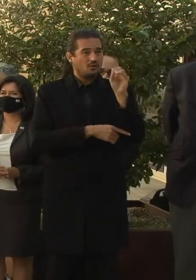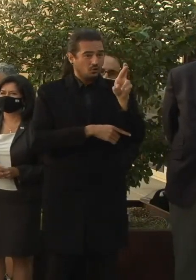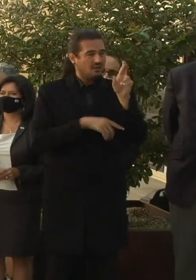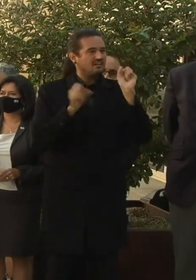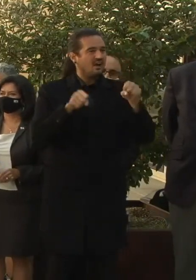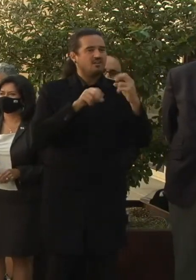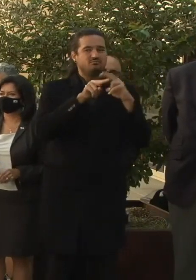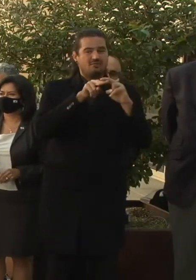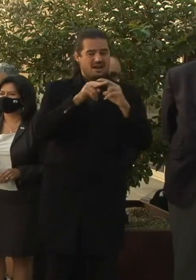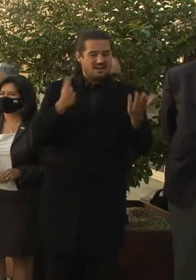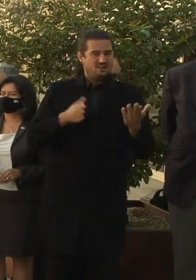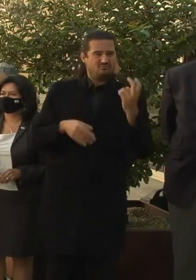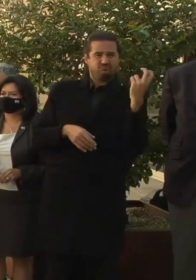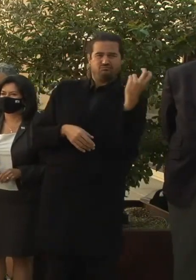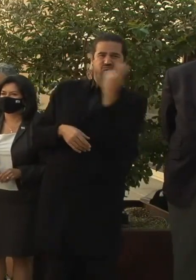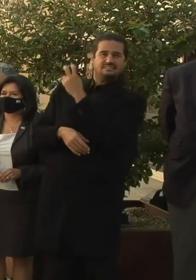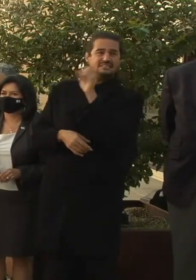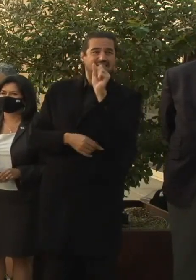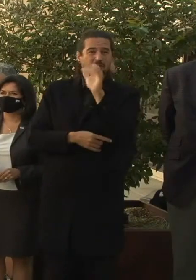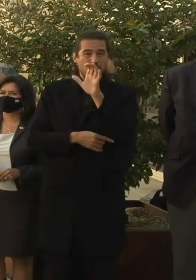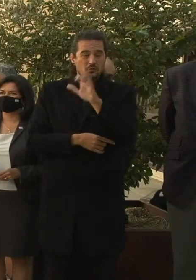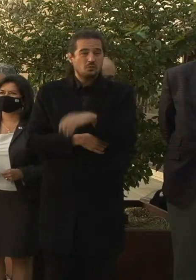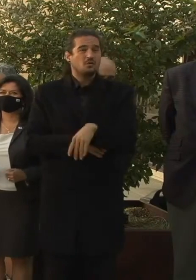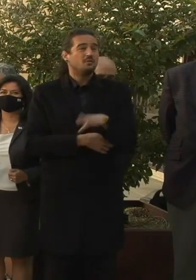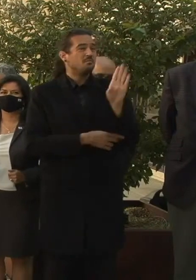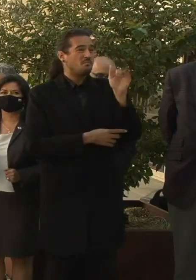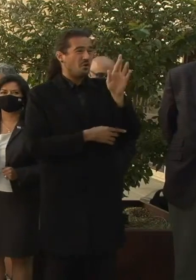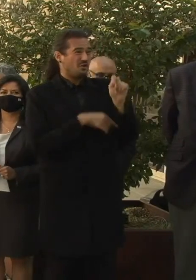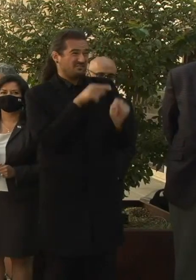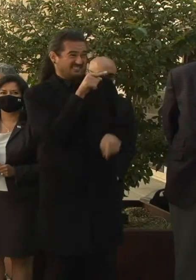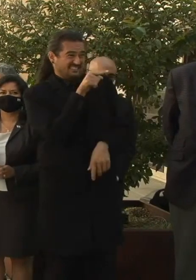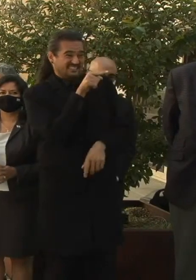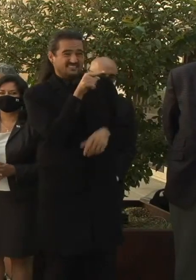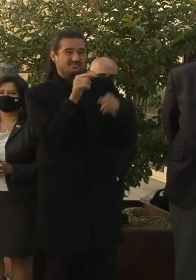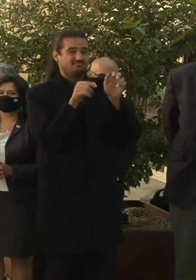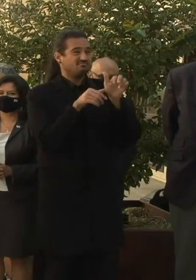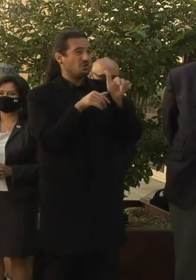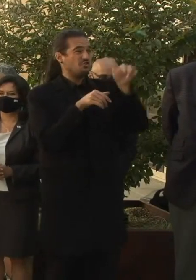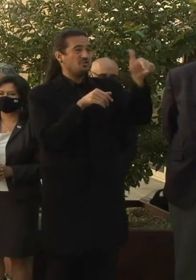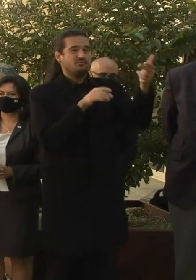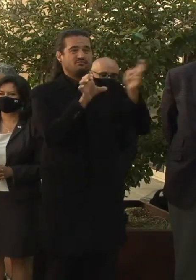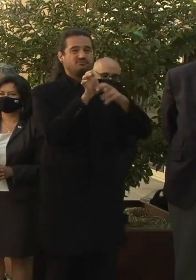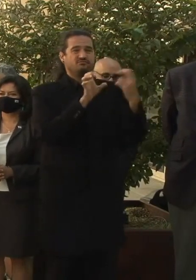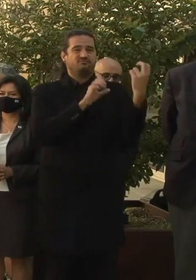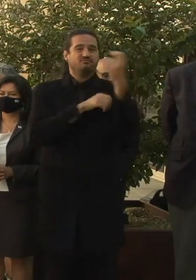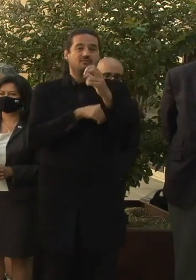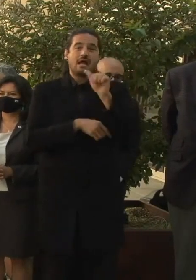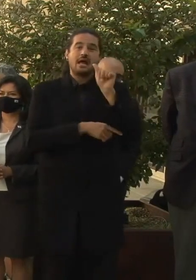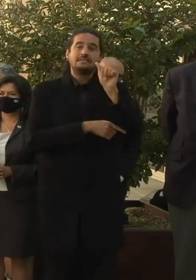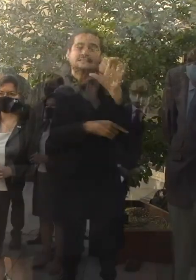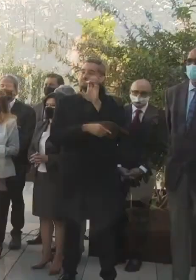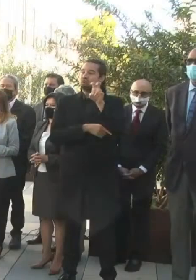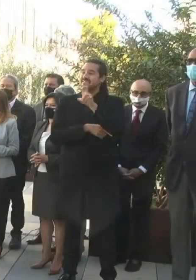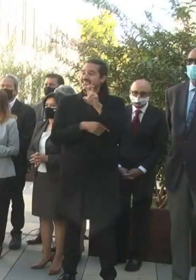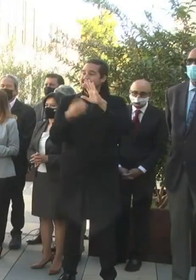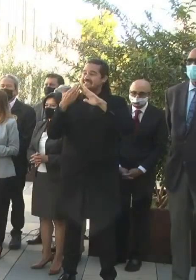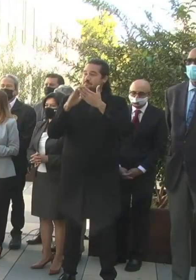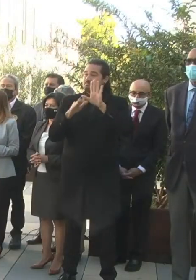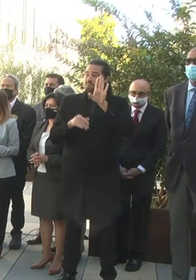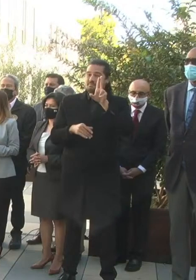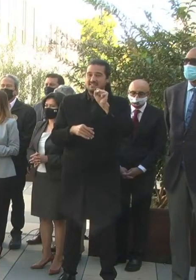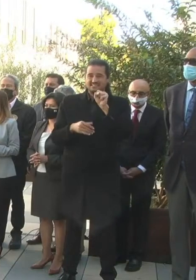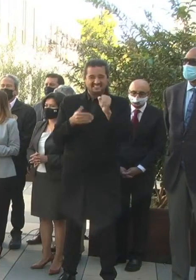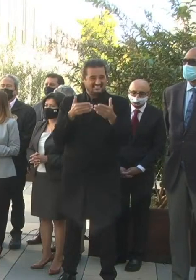incredible example of what we're trying to do in California, and it's my great pleasure to introduce